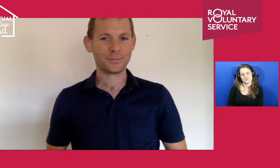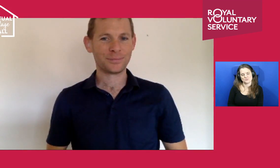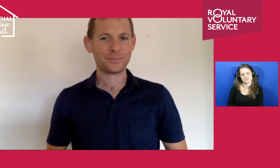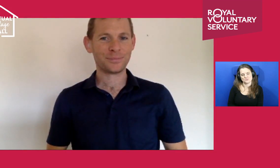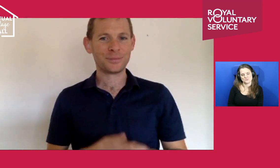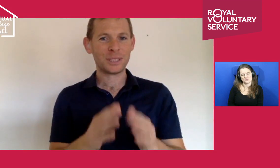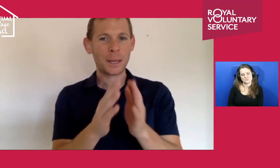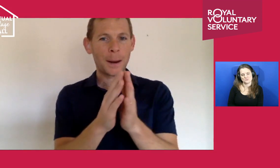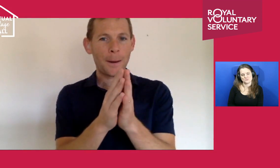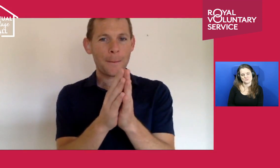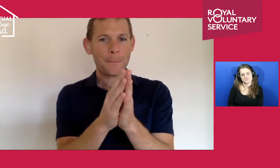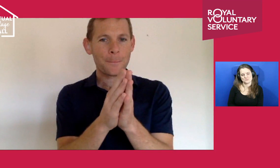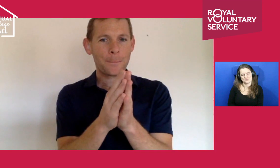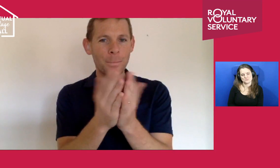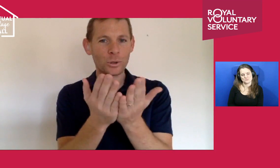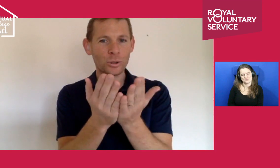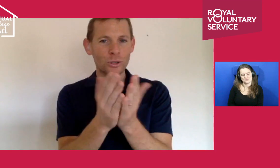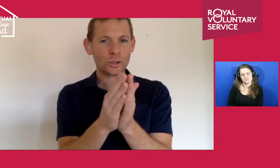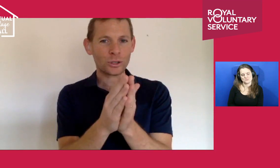Book.